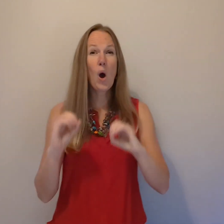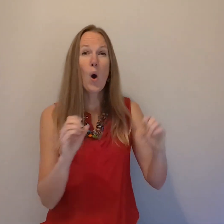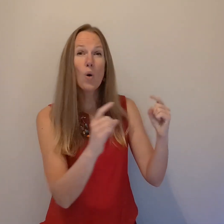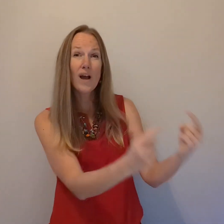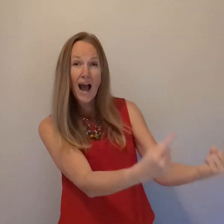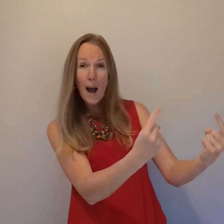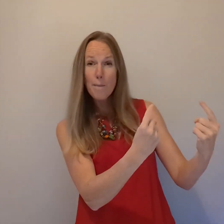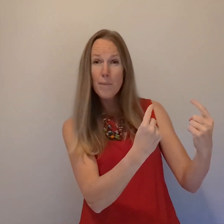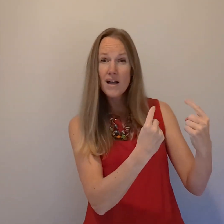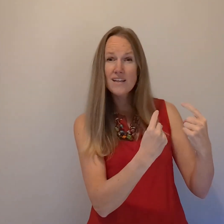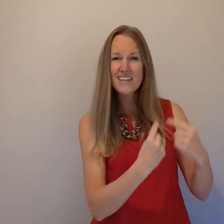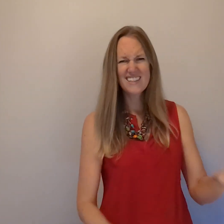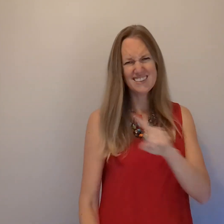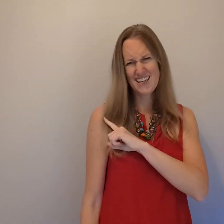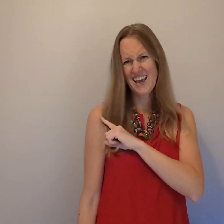Oh, come, guilty and